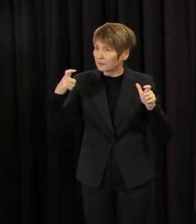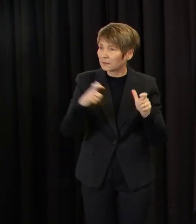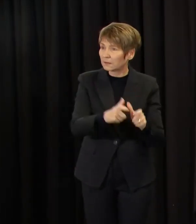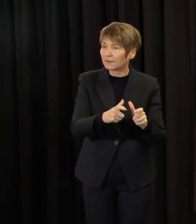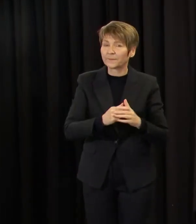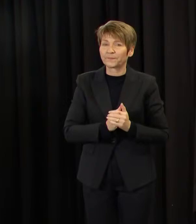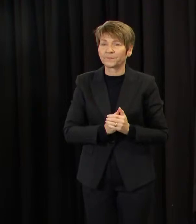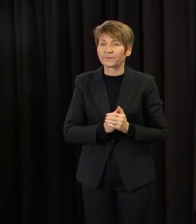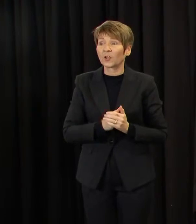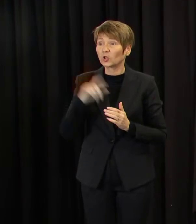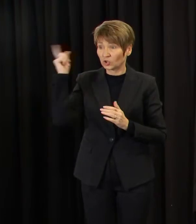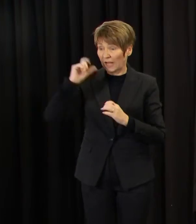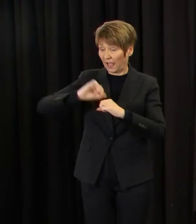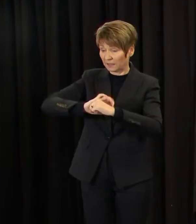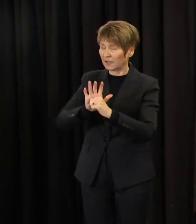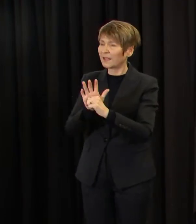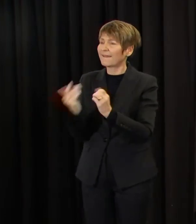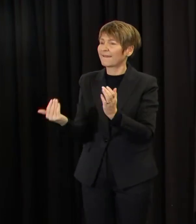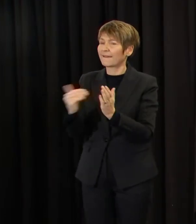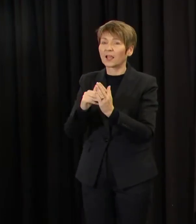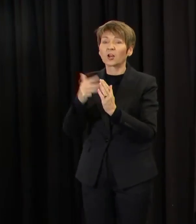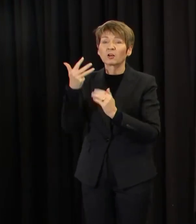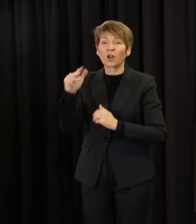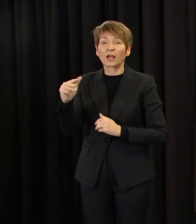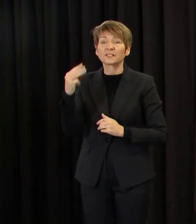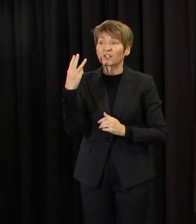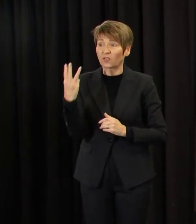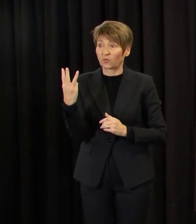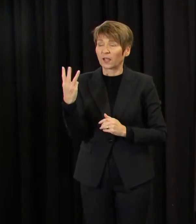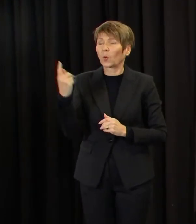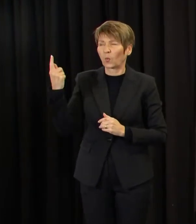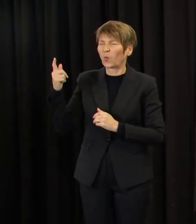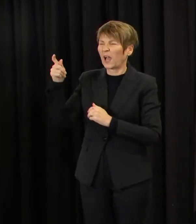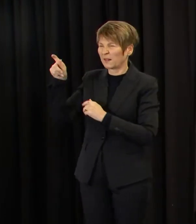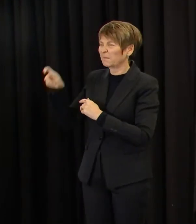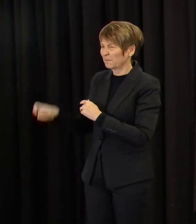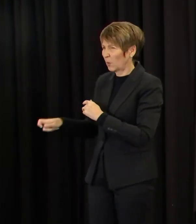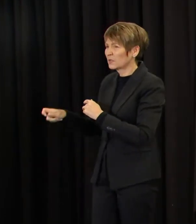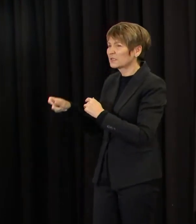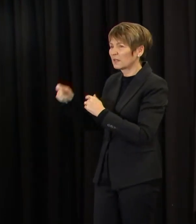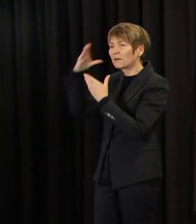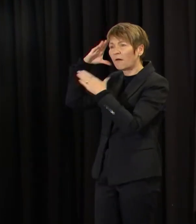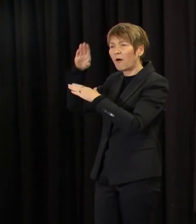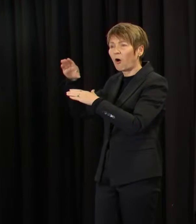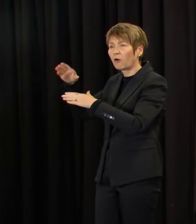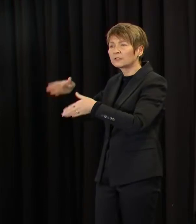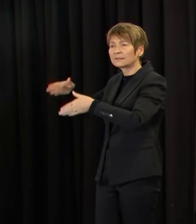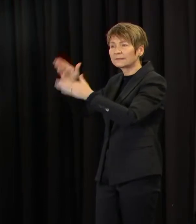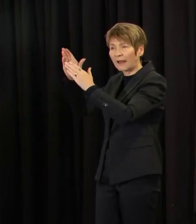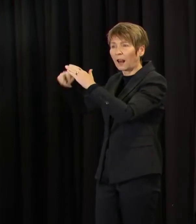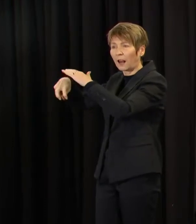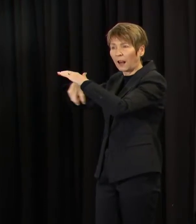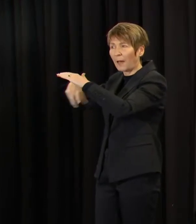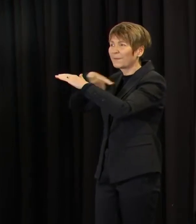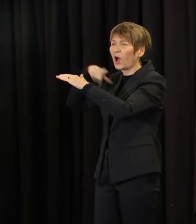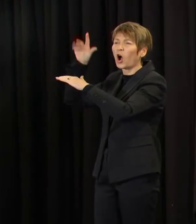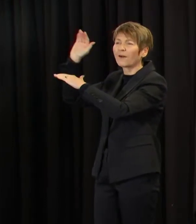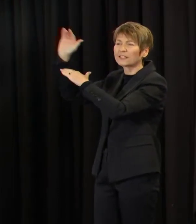93 new cases of coronavirus in the state today. One of those is in hotel quarantine. That's 92 community cases and a total